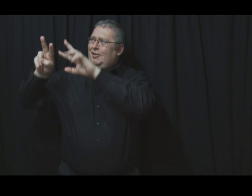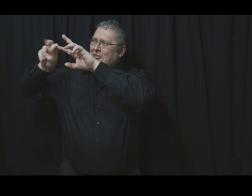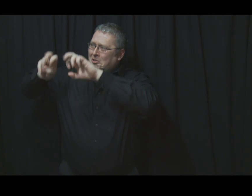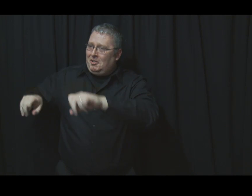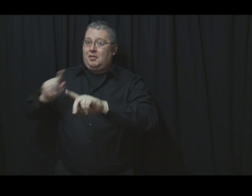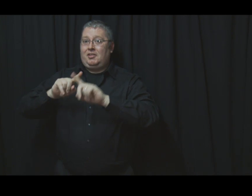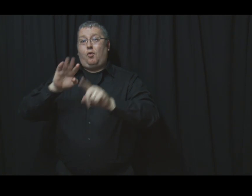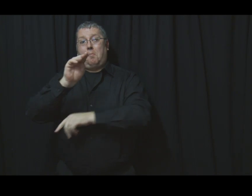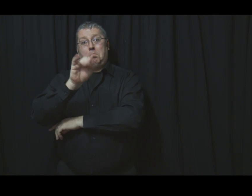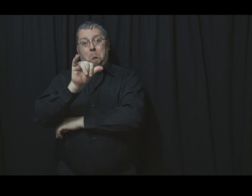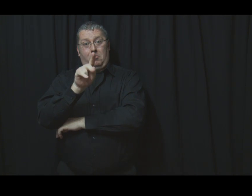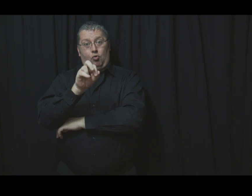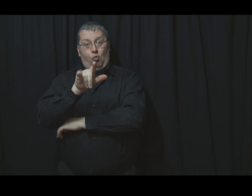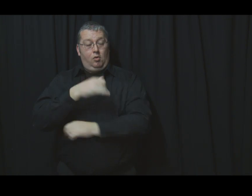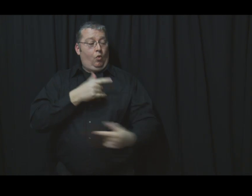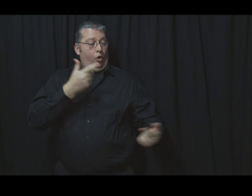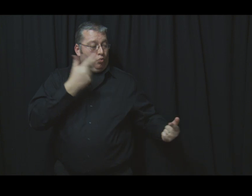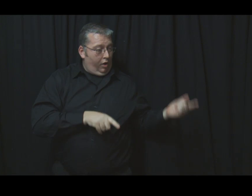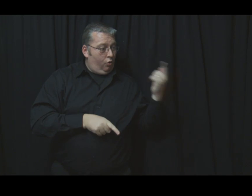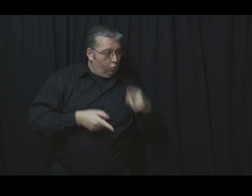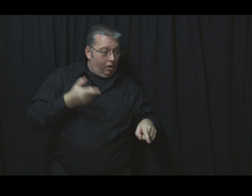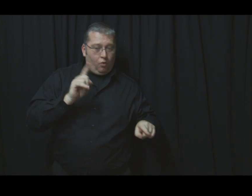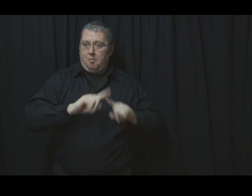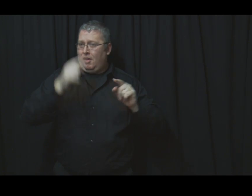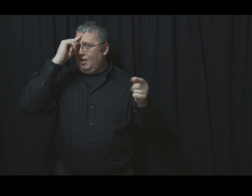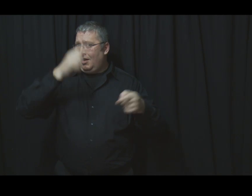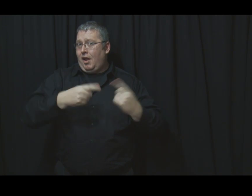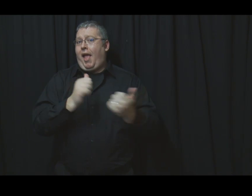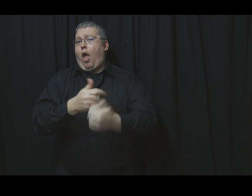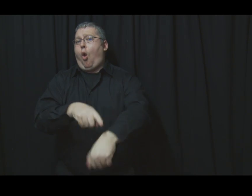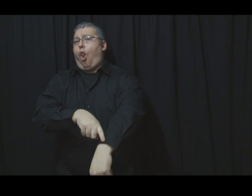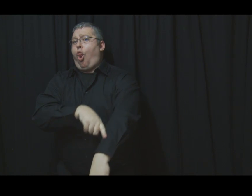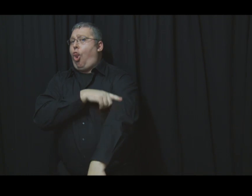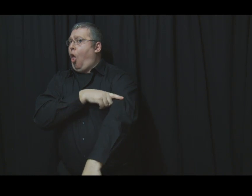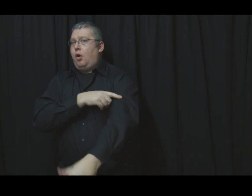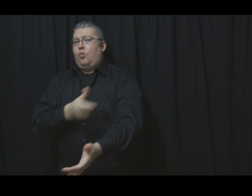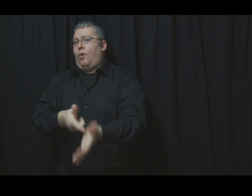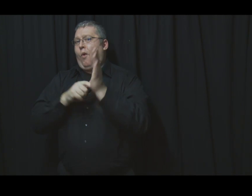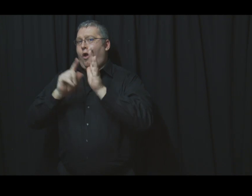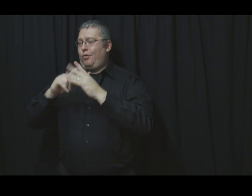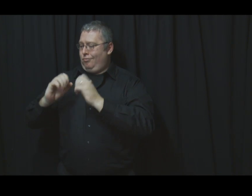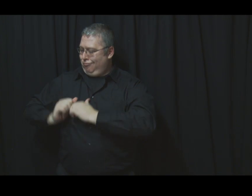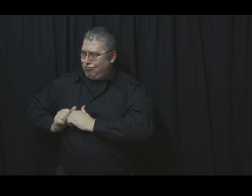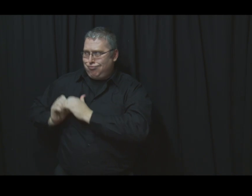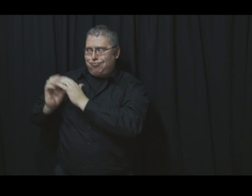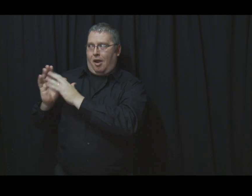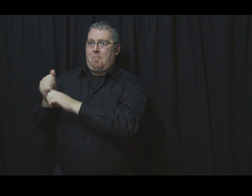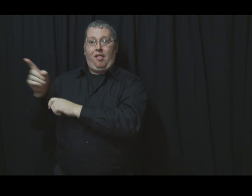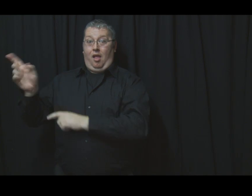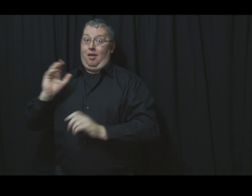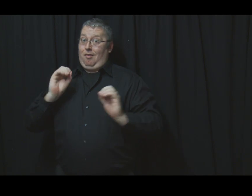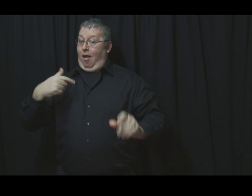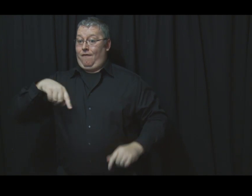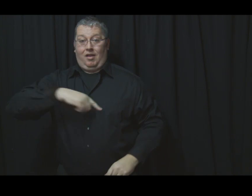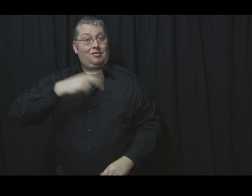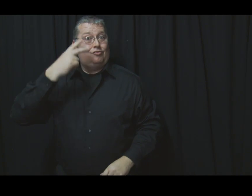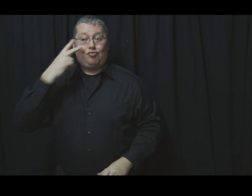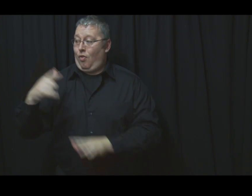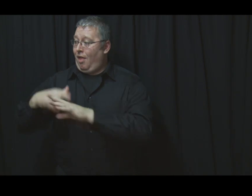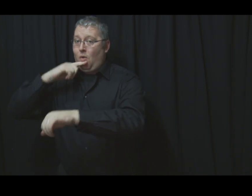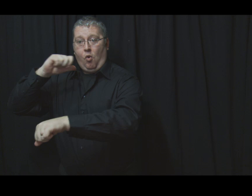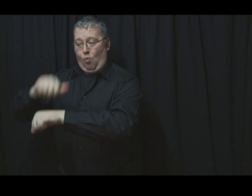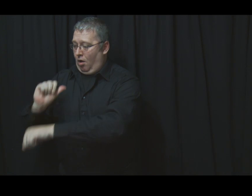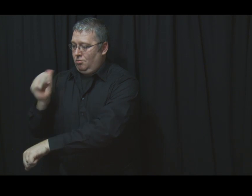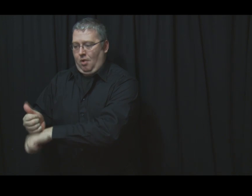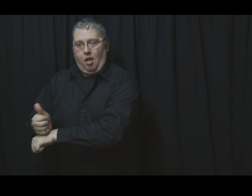and agree on that. But we would disagree on how long it took to get there. But see, none of us saw the sandstone or the shale being laid down. There's a